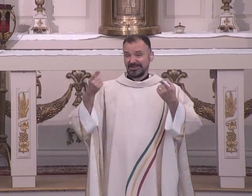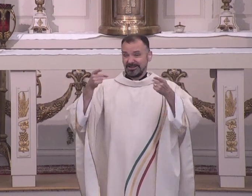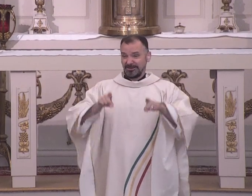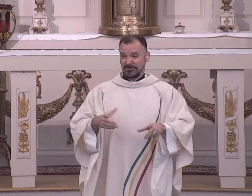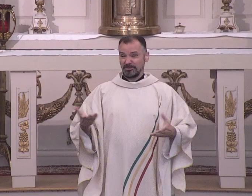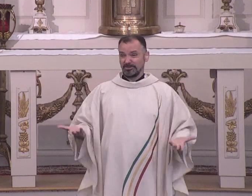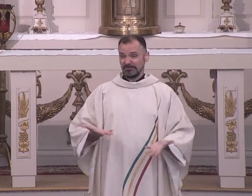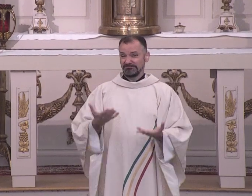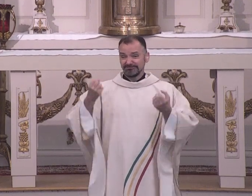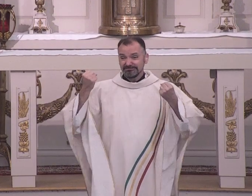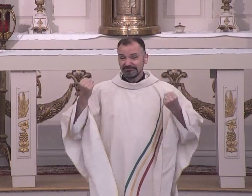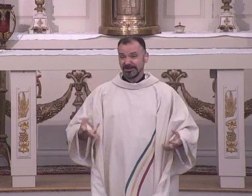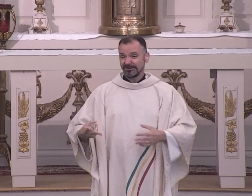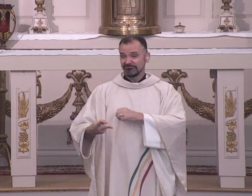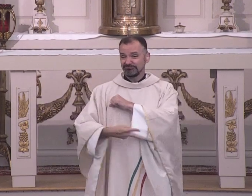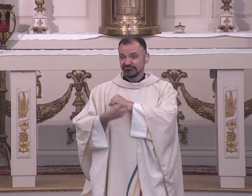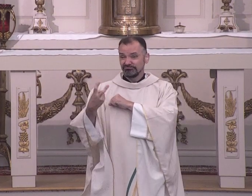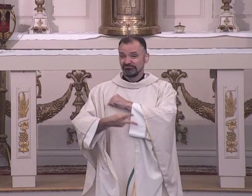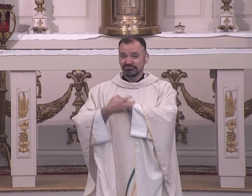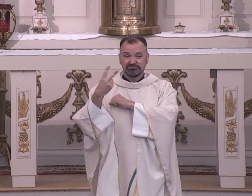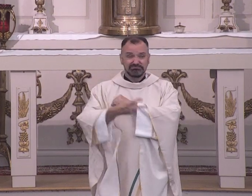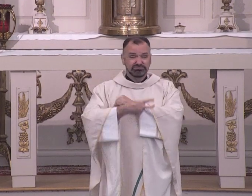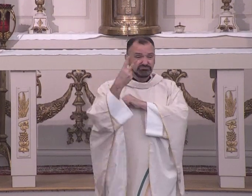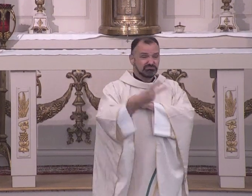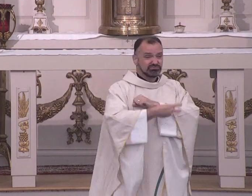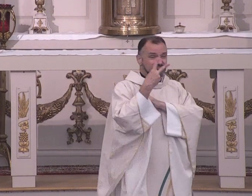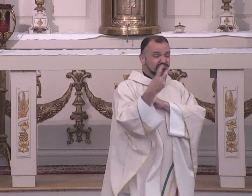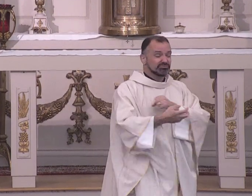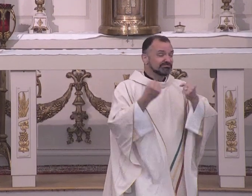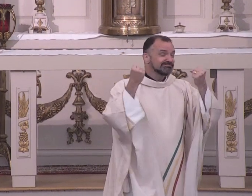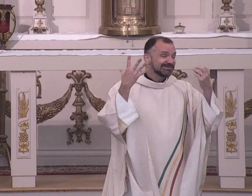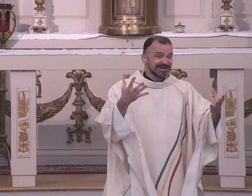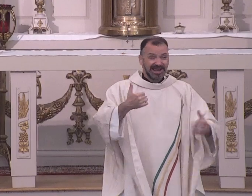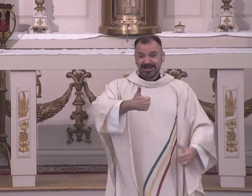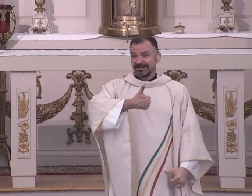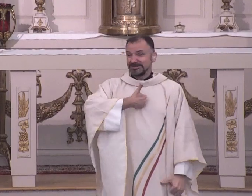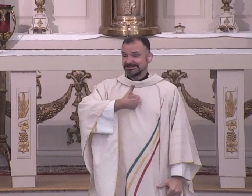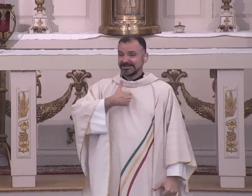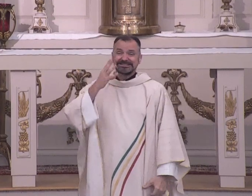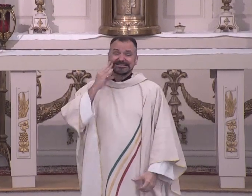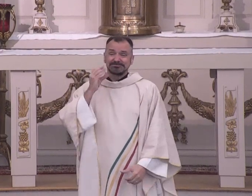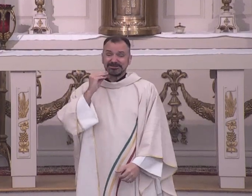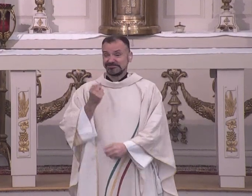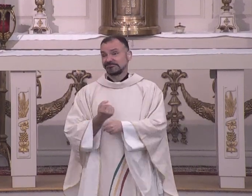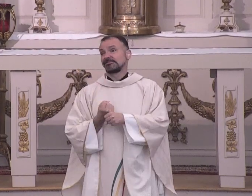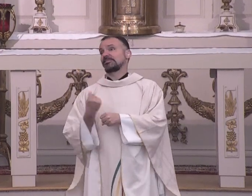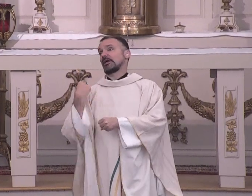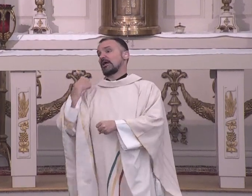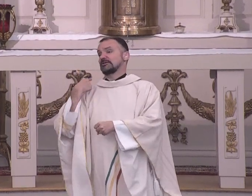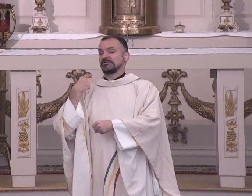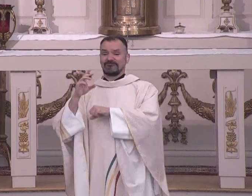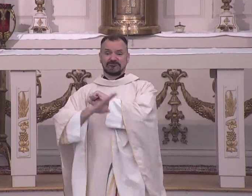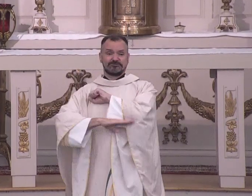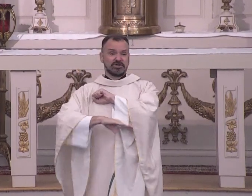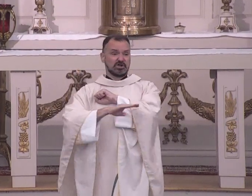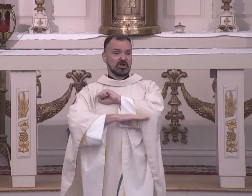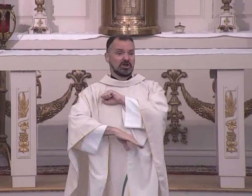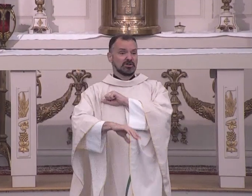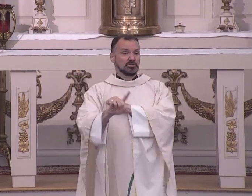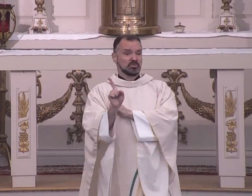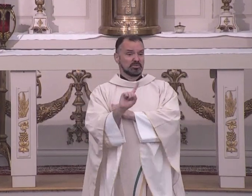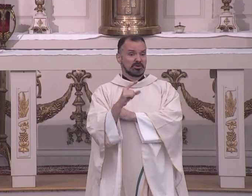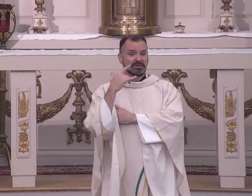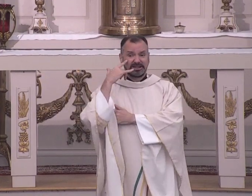because today in our society, we have many people who are thieves, many things that get